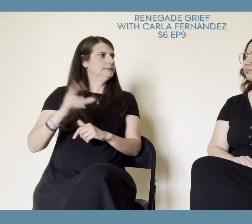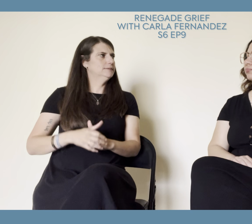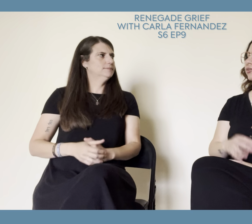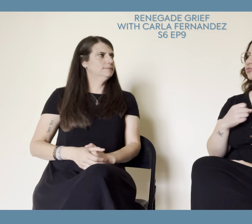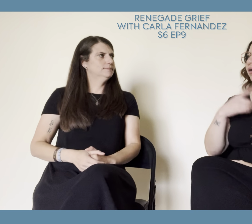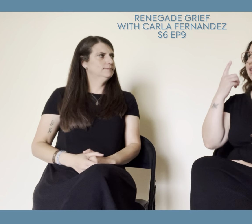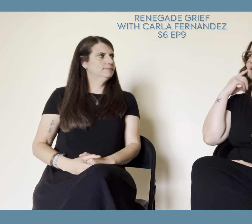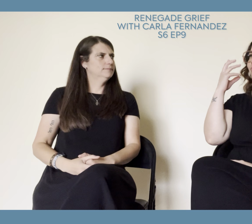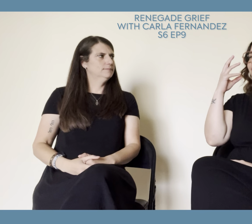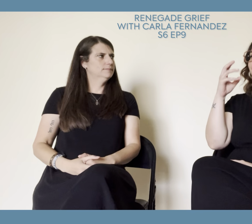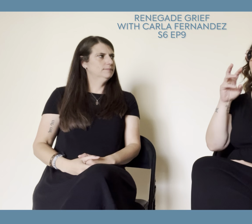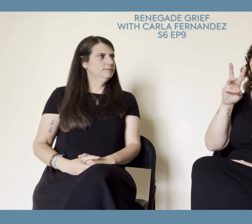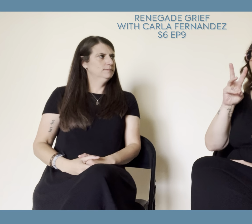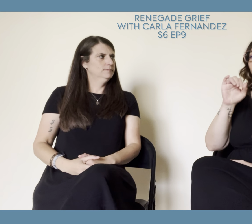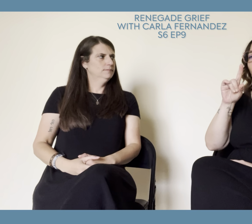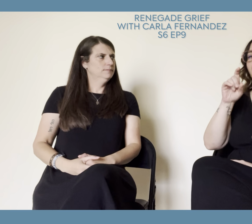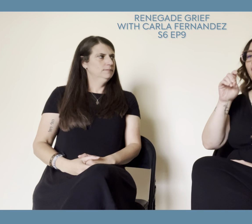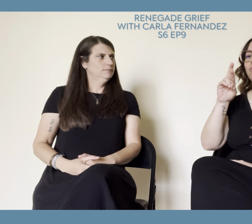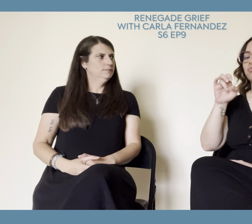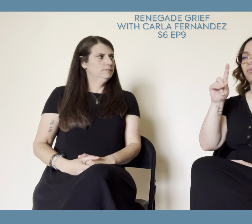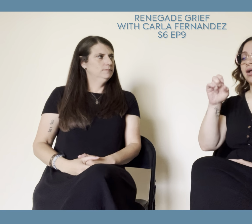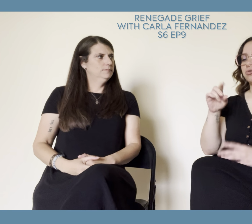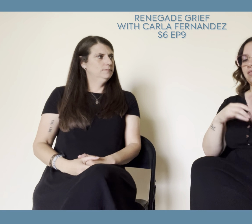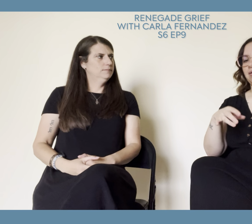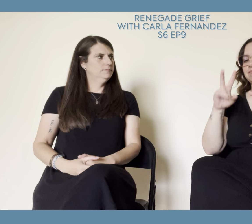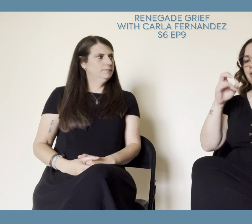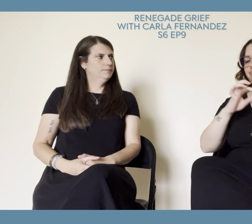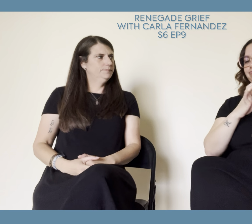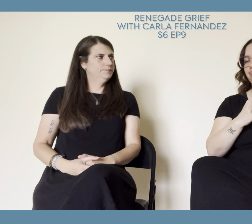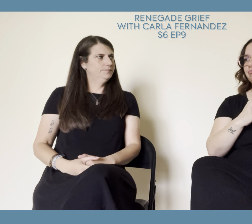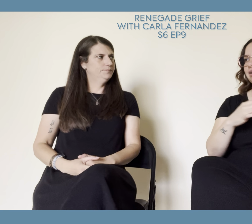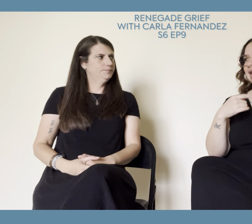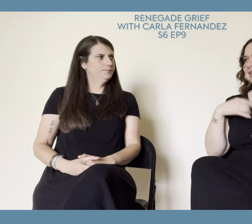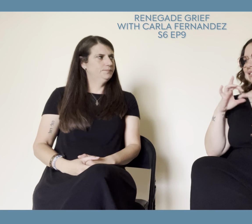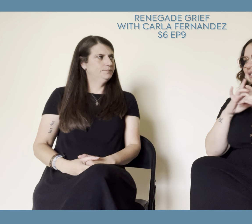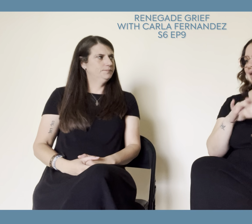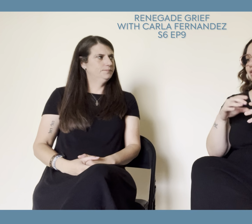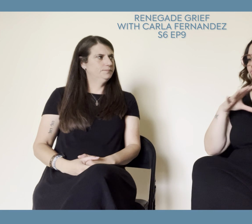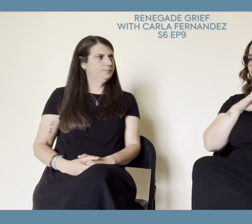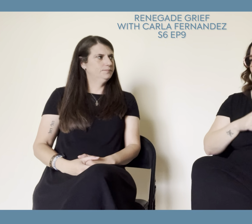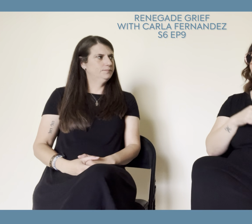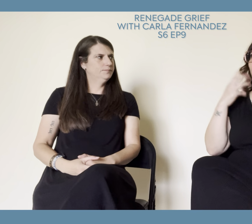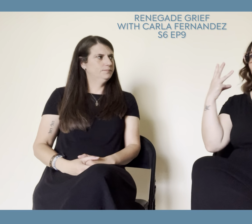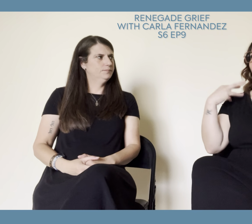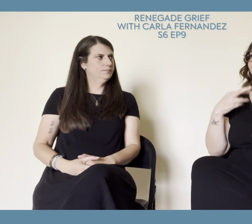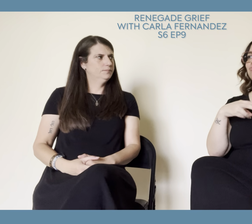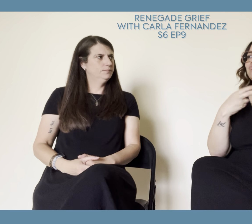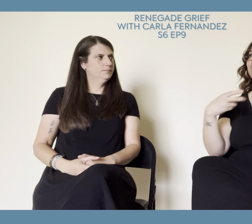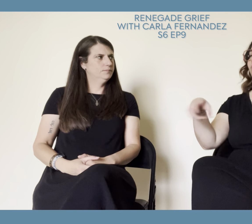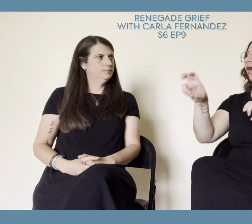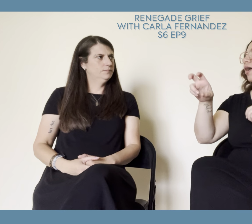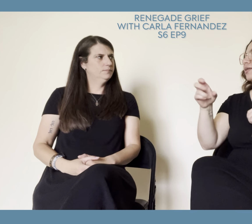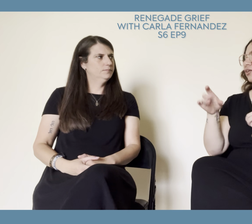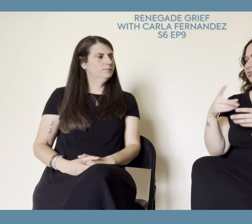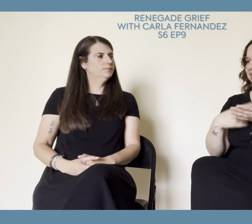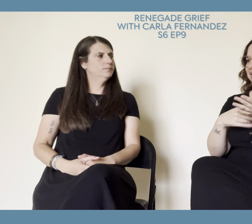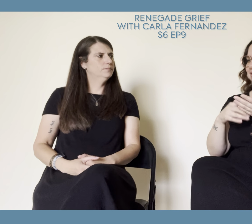the subtitle of your book, Renegade Grief, refers to grieving as a wild ride. Can you talk about what has been so wild about grieving for